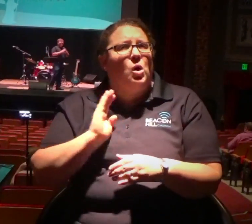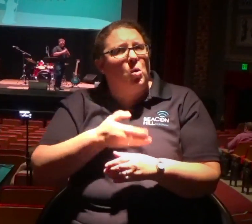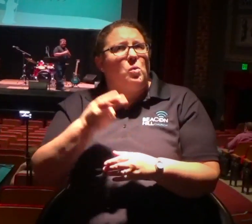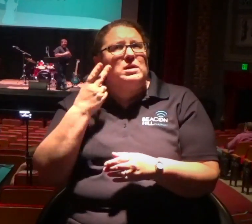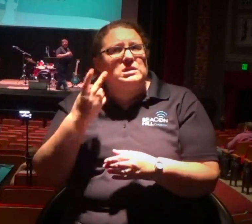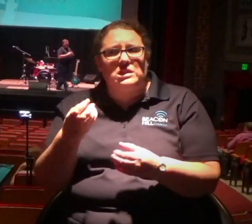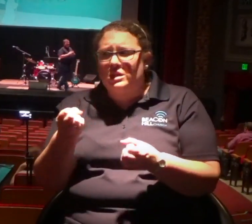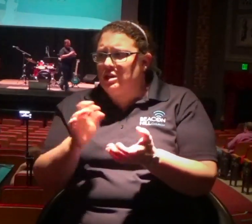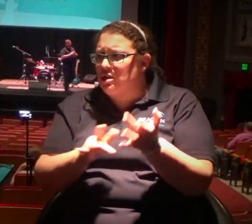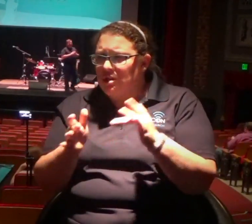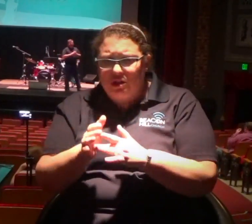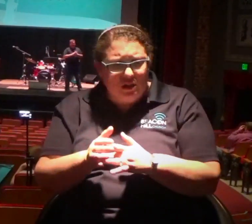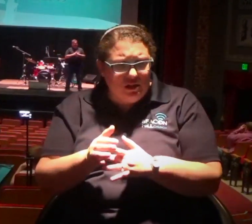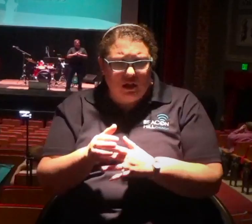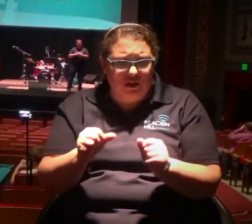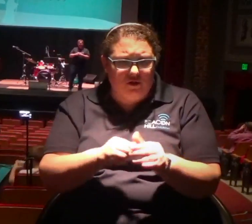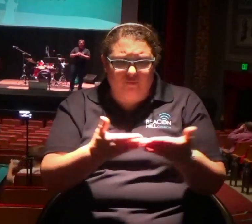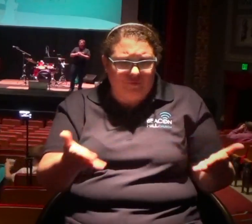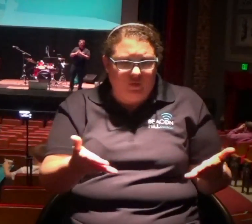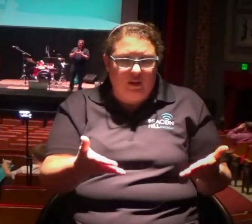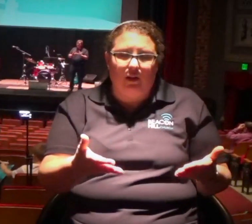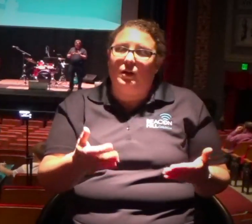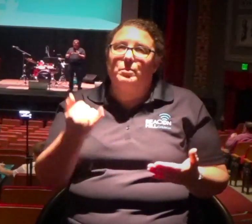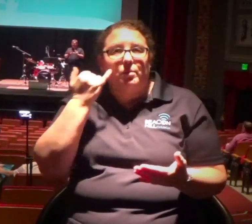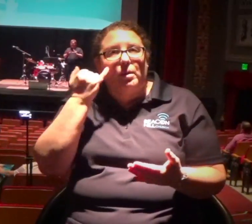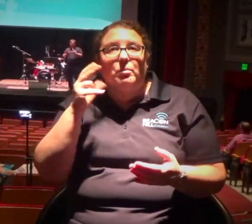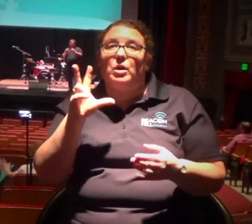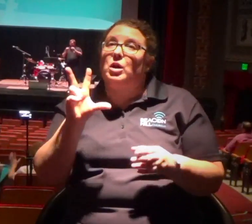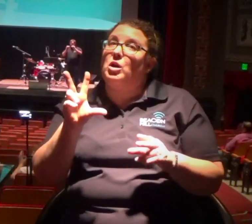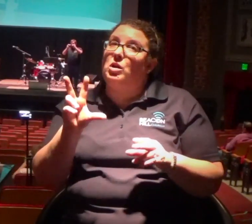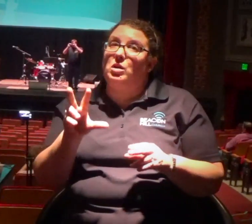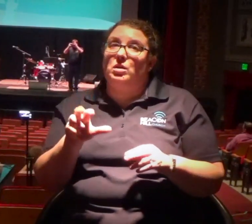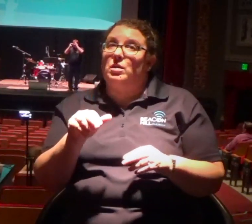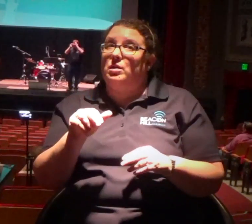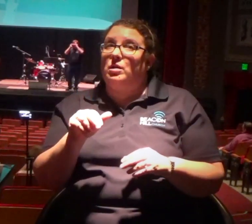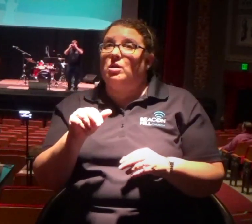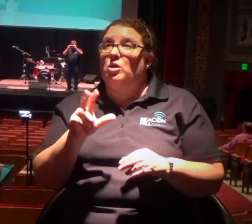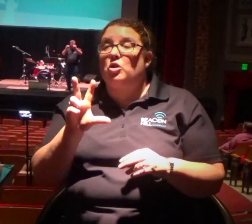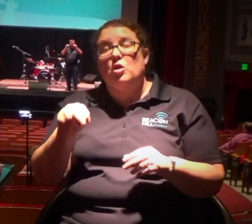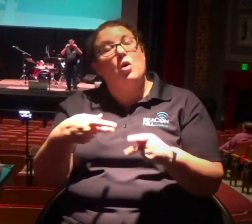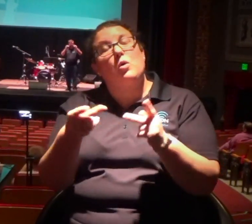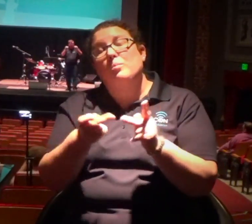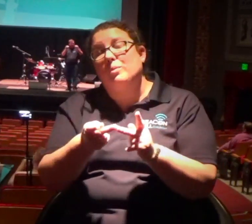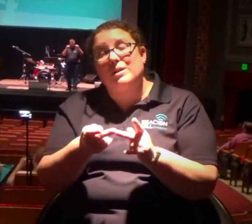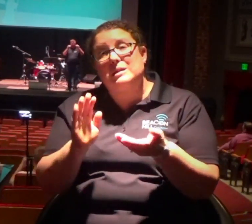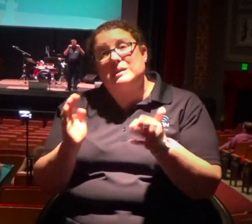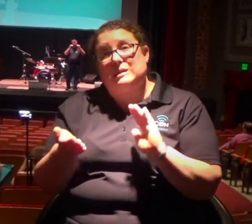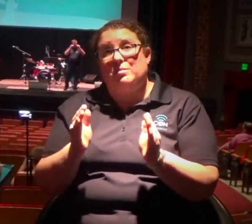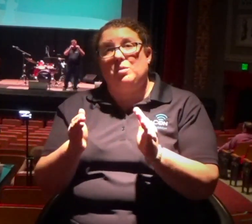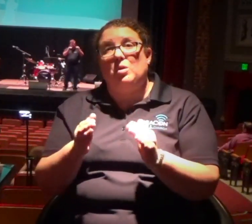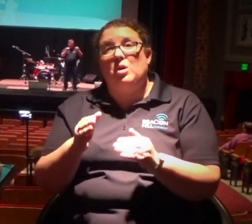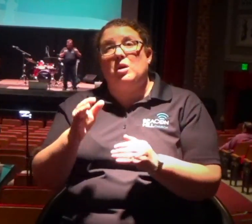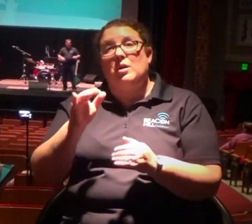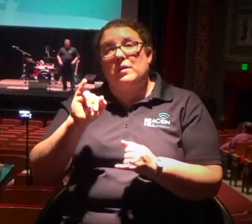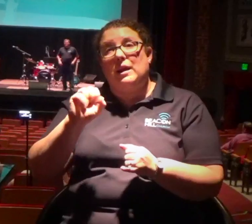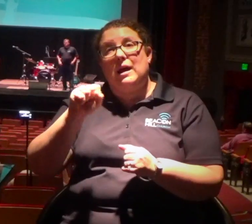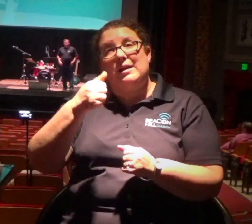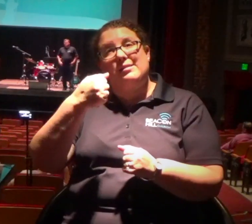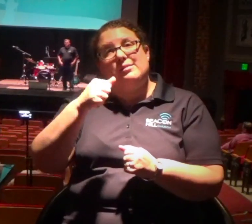than in Isaiah 53 do we see just a great picture of Jesus Christ.